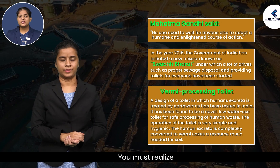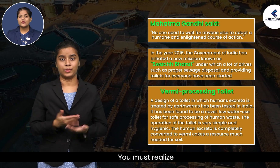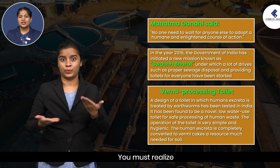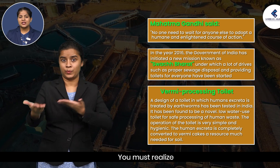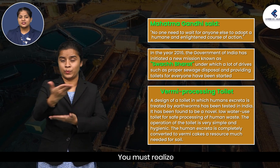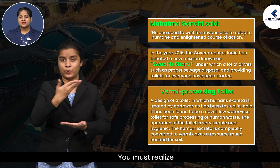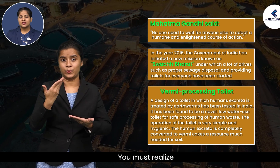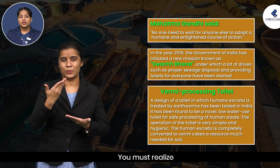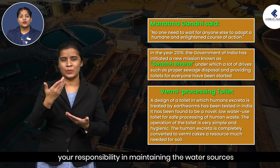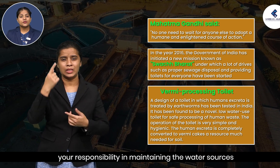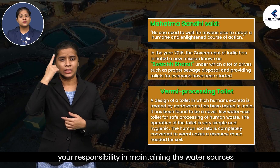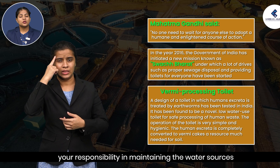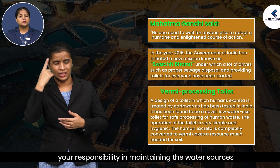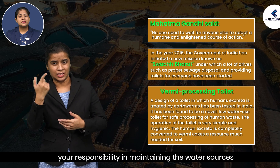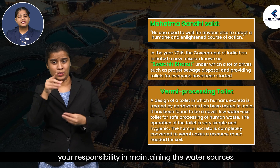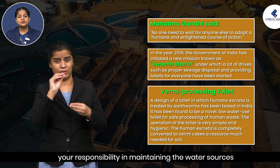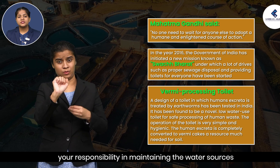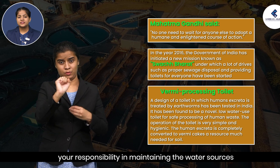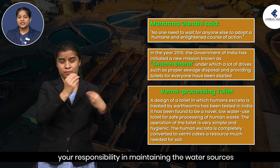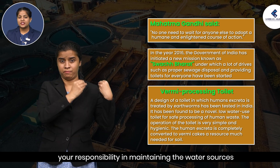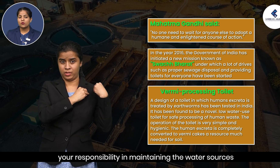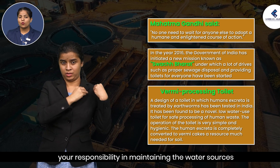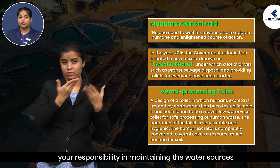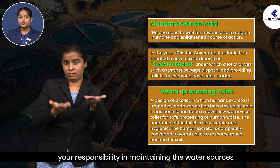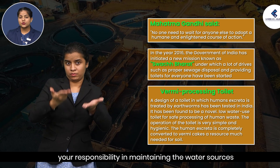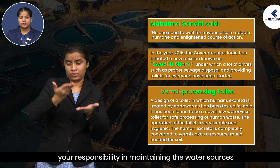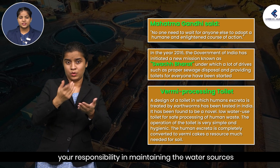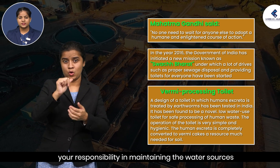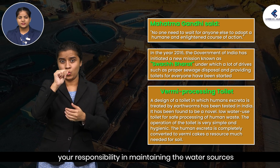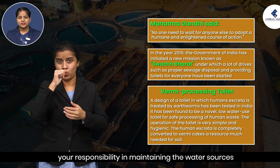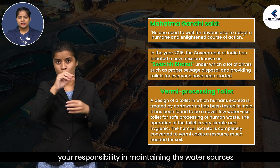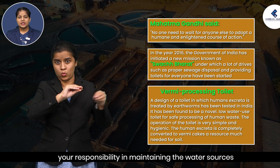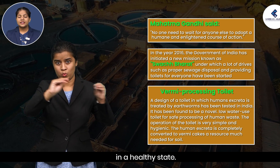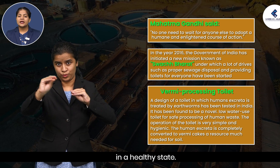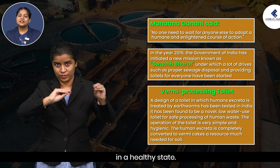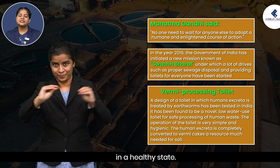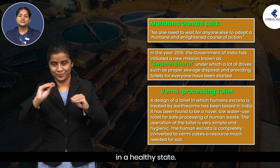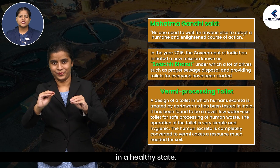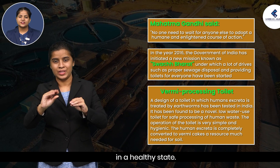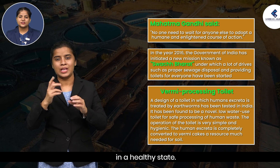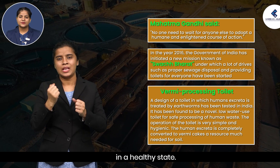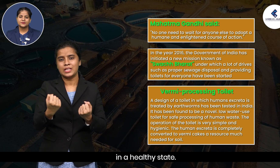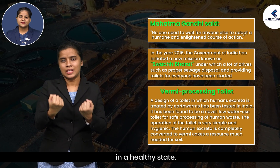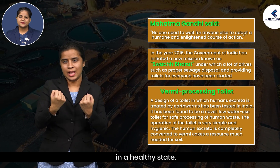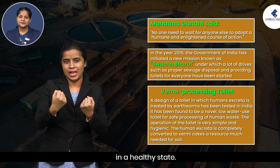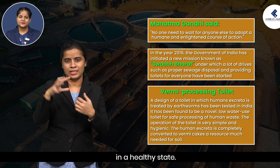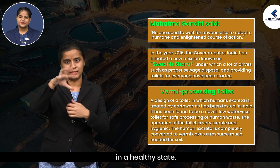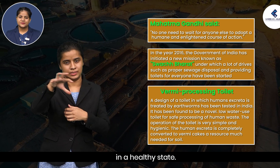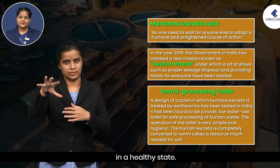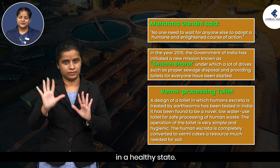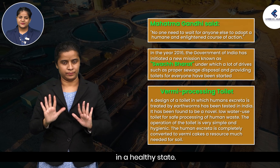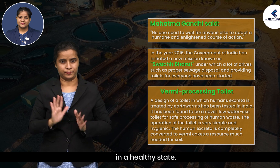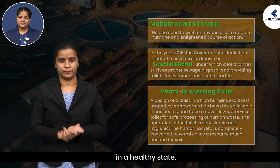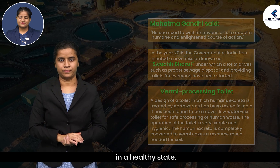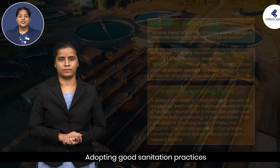You must realize your responsibility in maintaining the water sources in a healthy state.